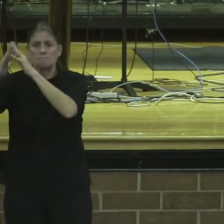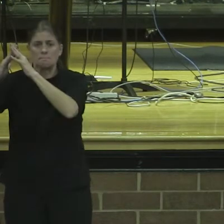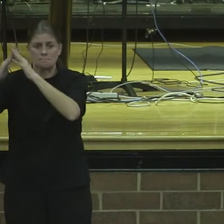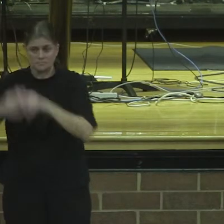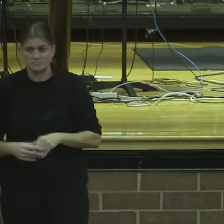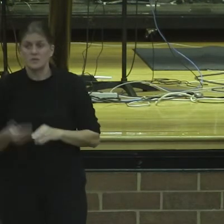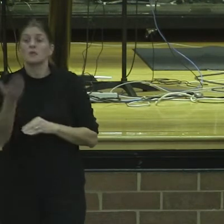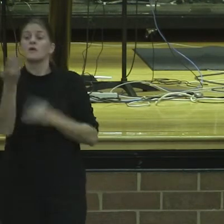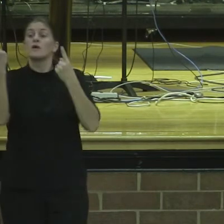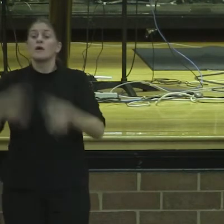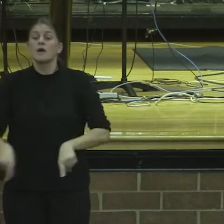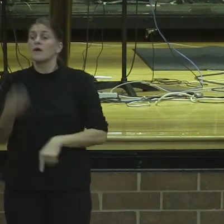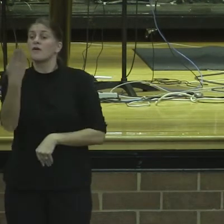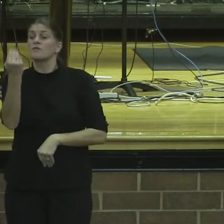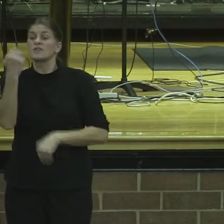14 years later,